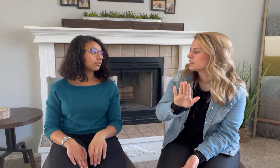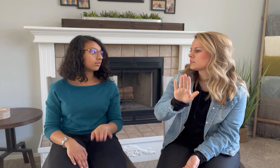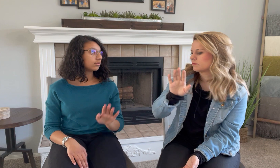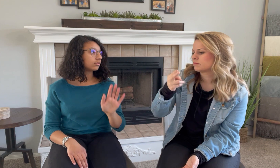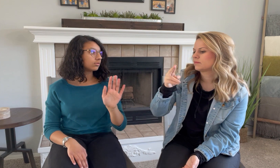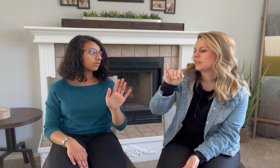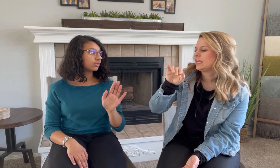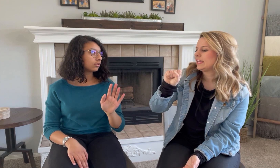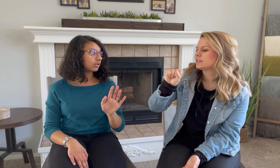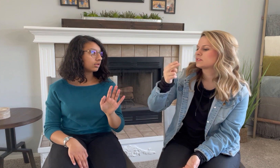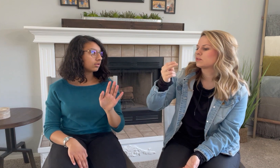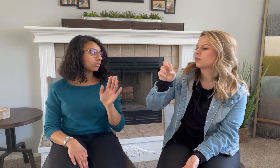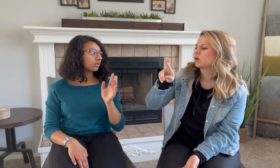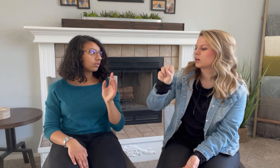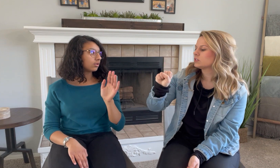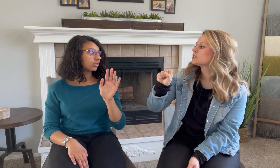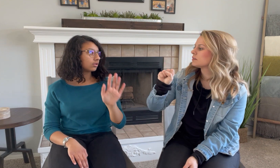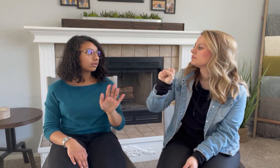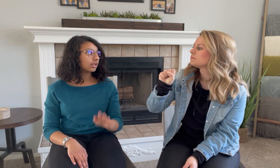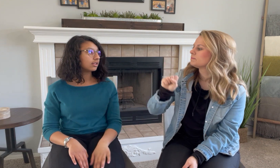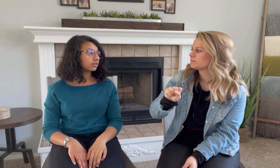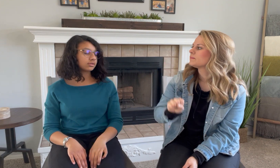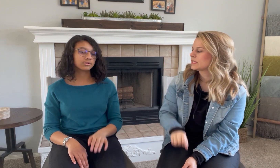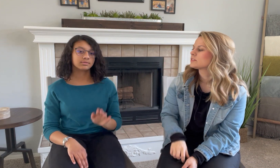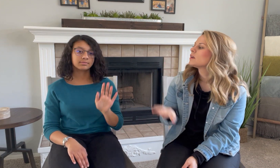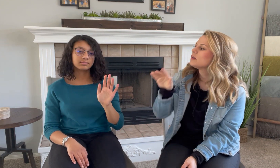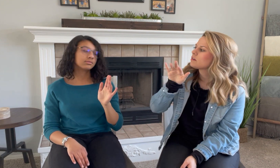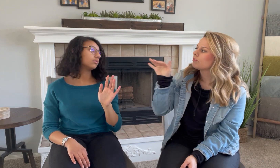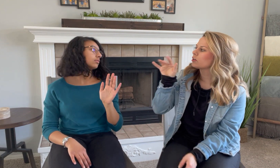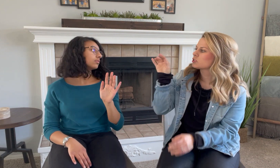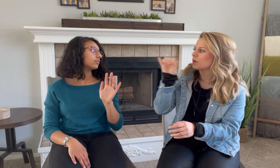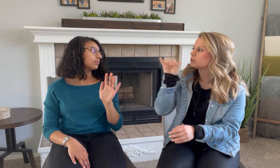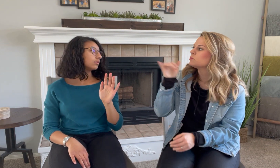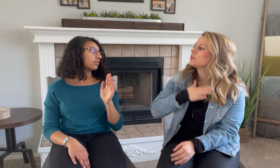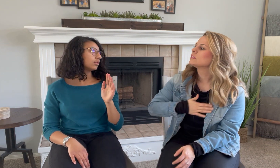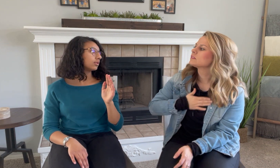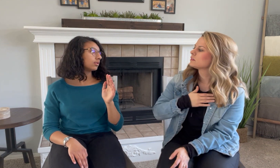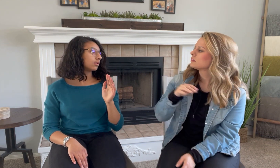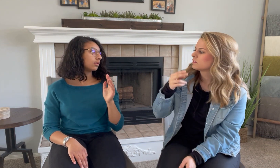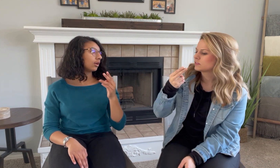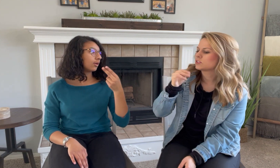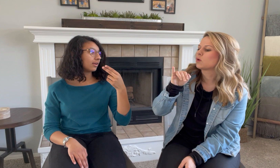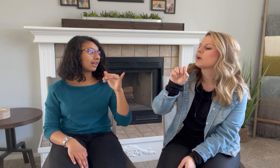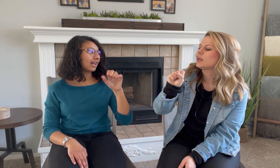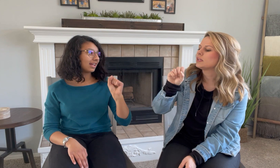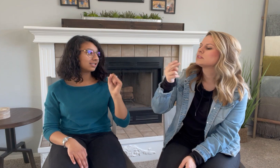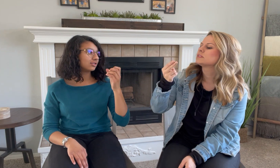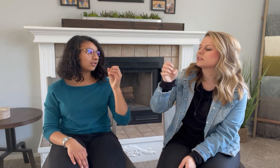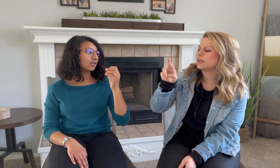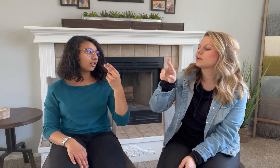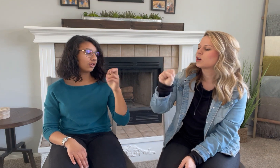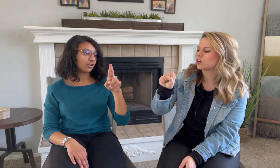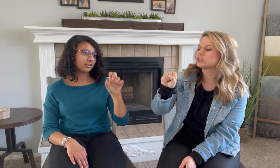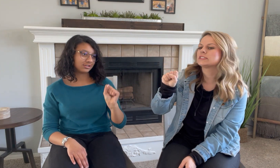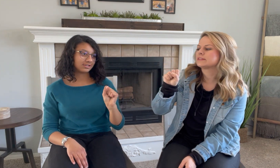his or hers. His finger spelled too, please. So his and hers,